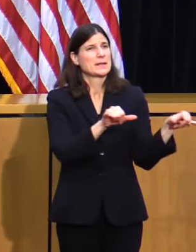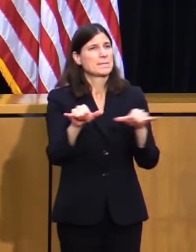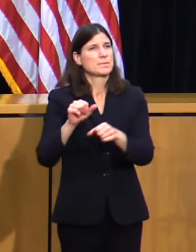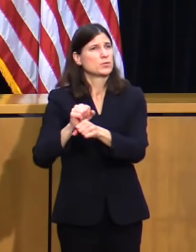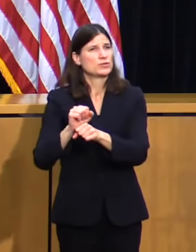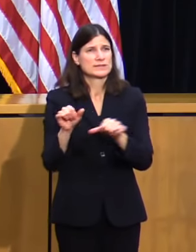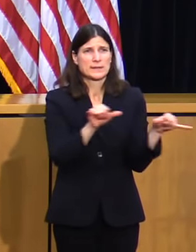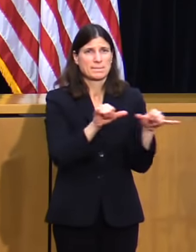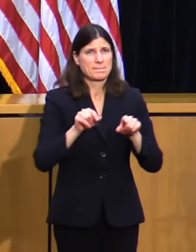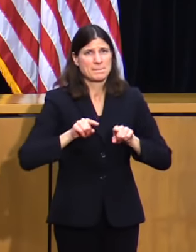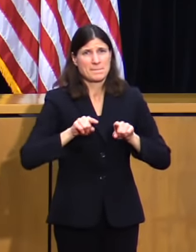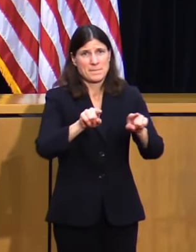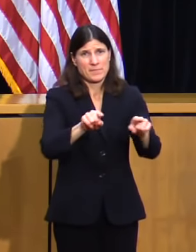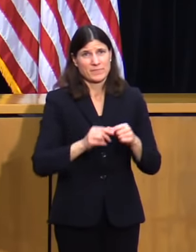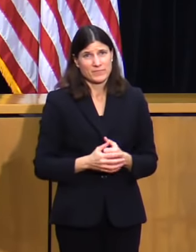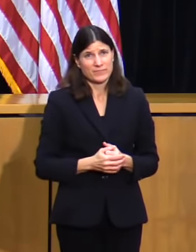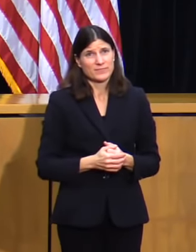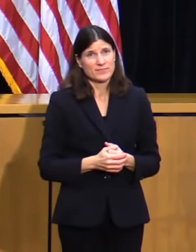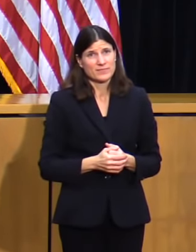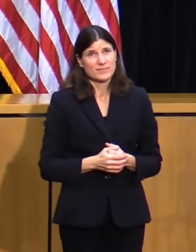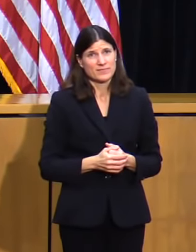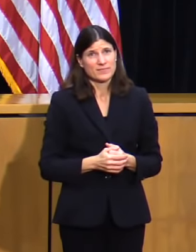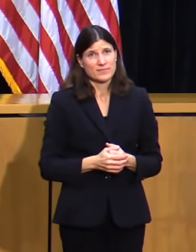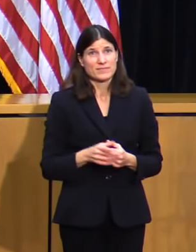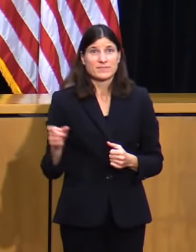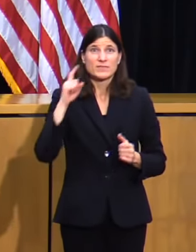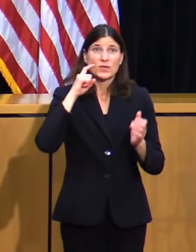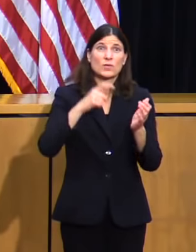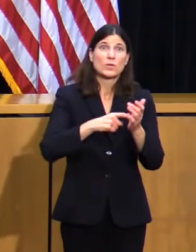in cases, hospitalizations,